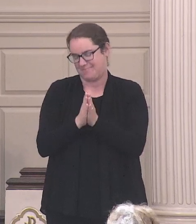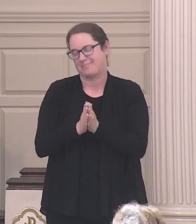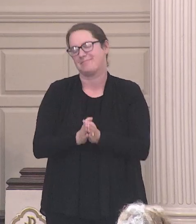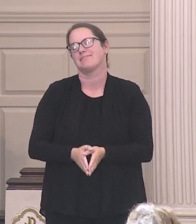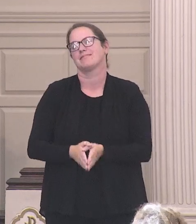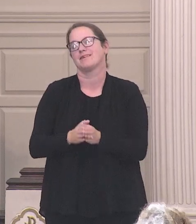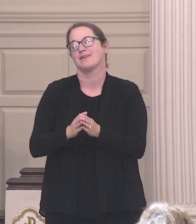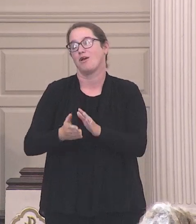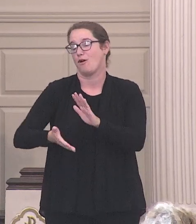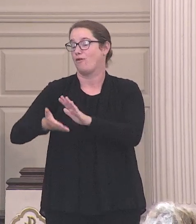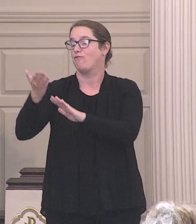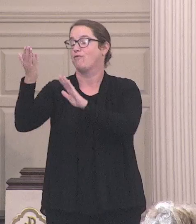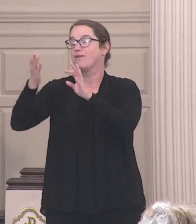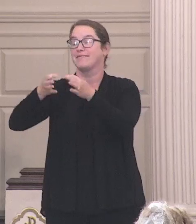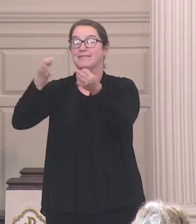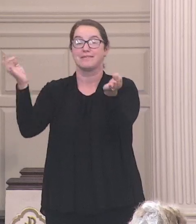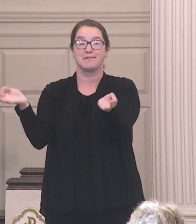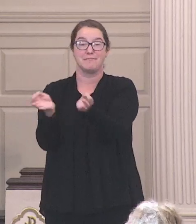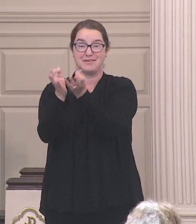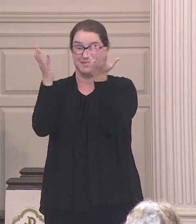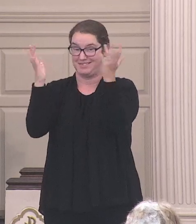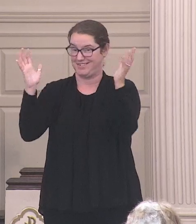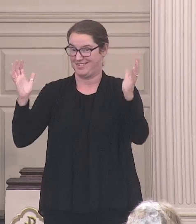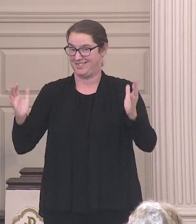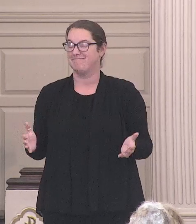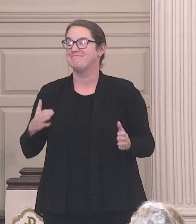Go forth, the Mass is ended.